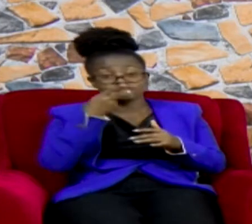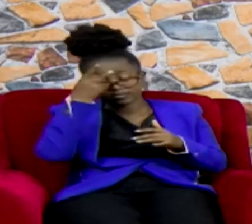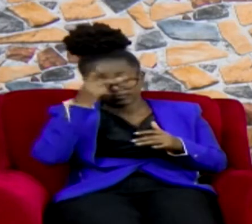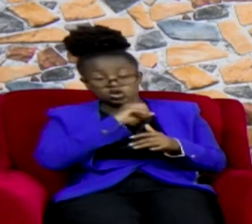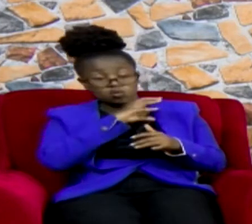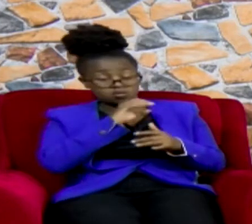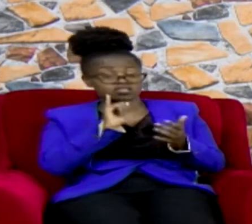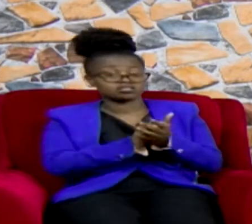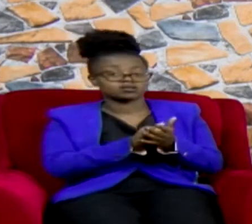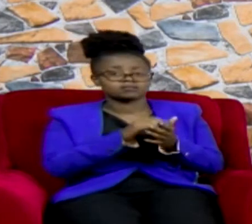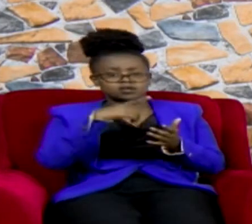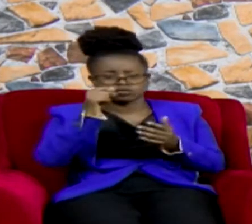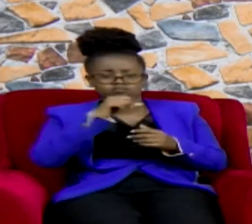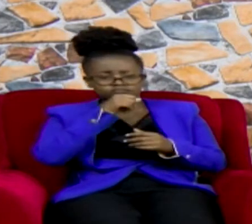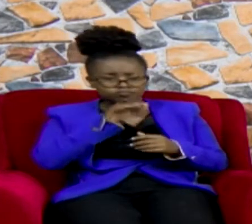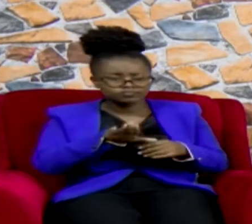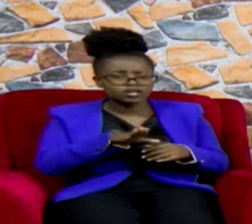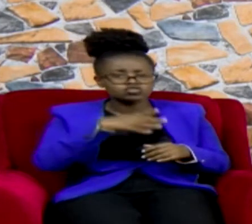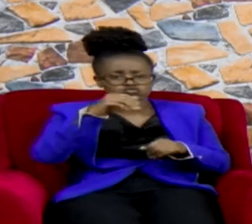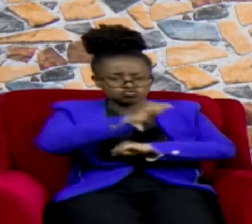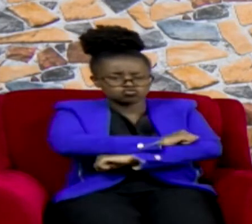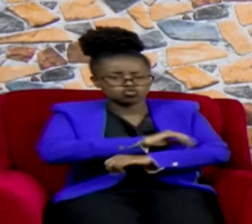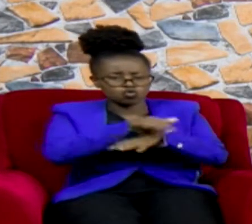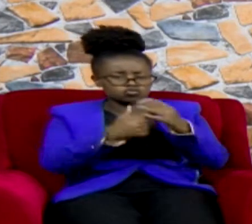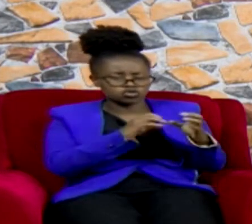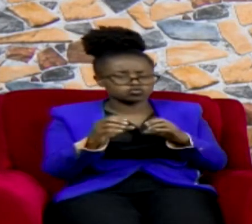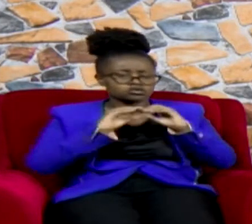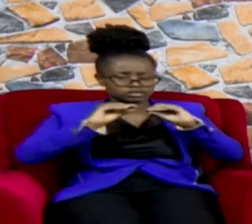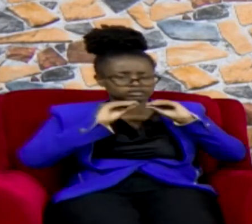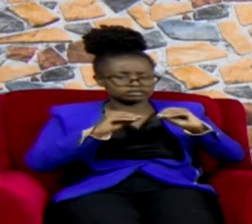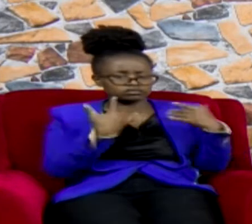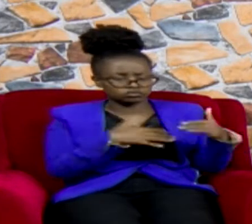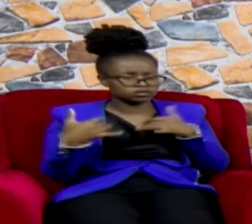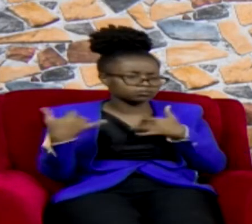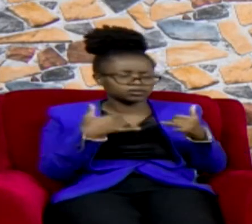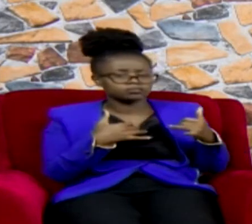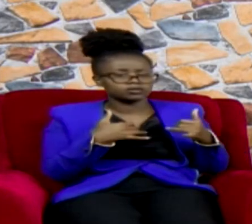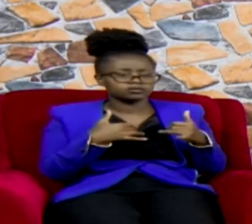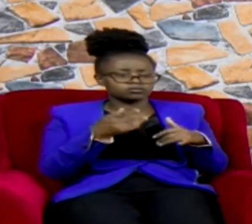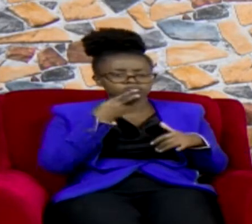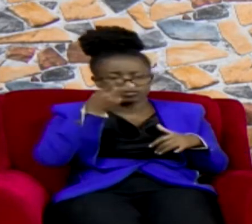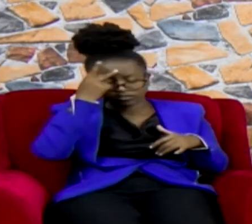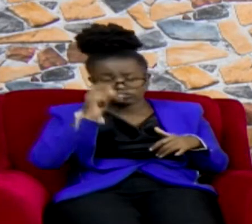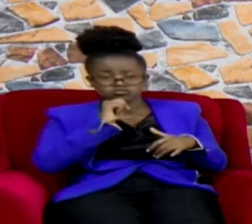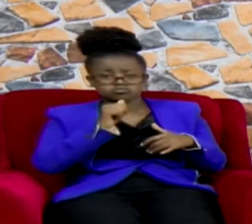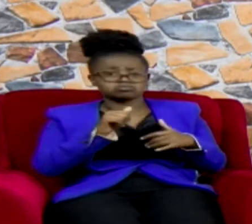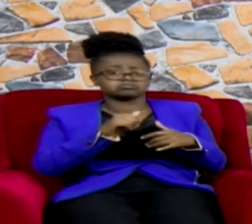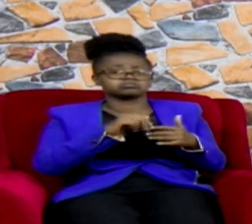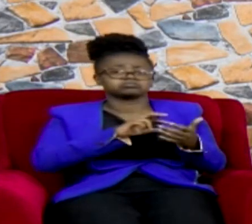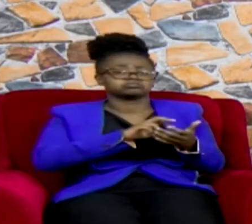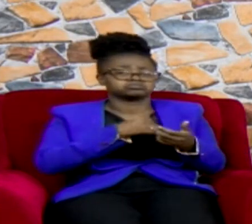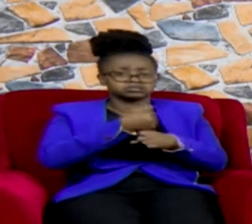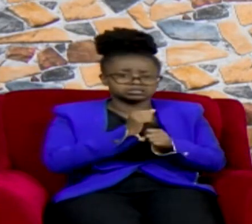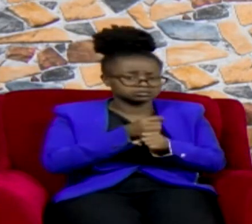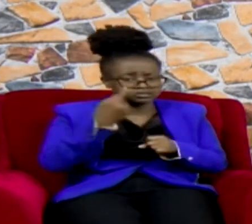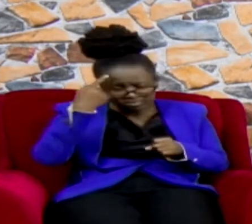complain that I took my son to school and all they were doing is teaching how to play. And you see, to a parent that does not make sense. Especially, let's